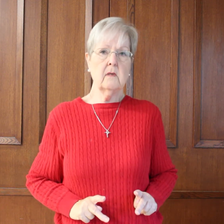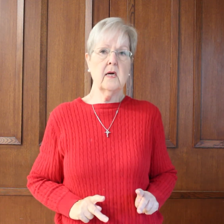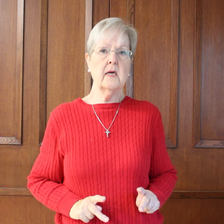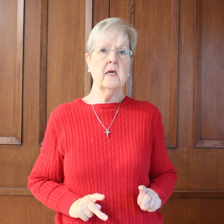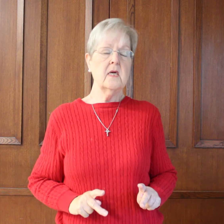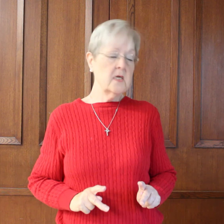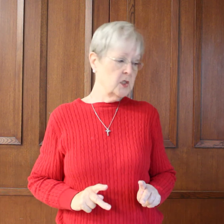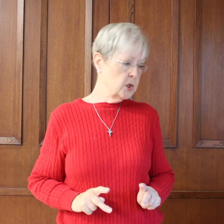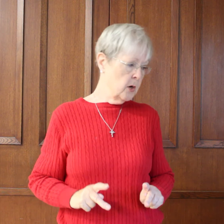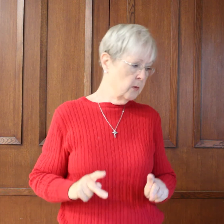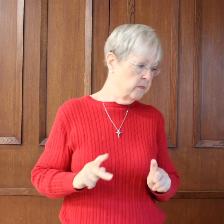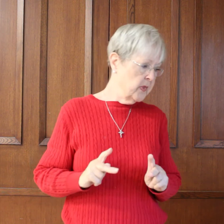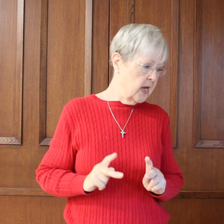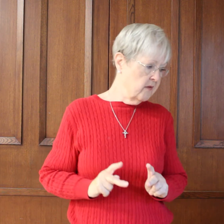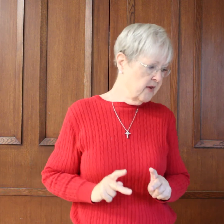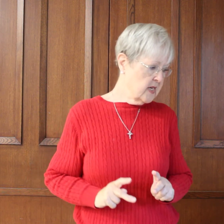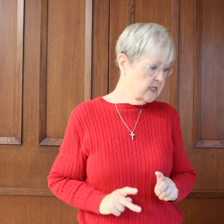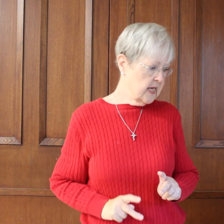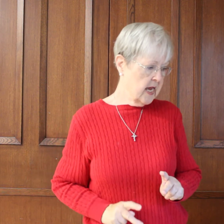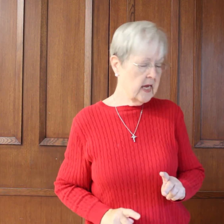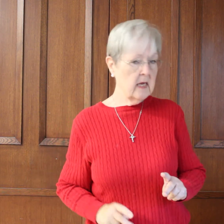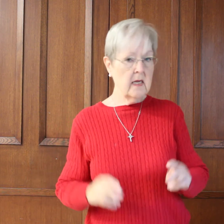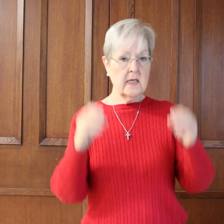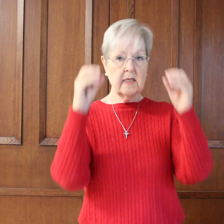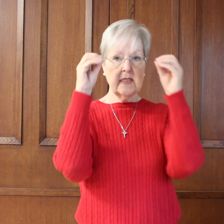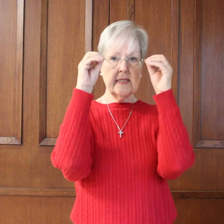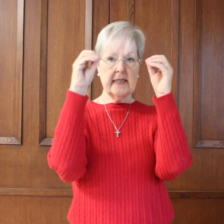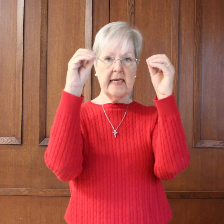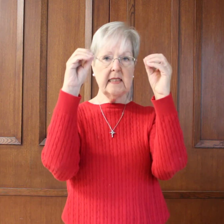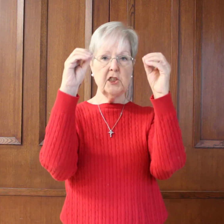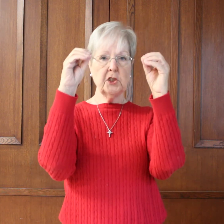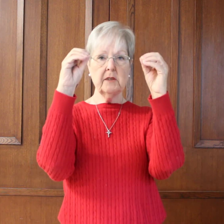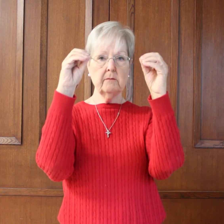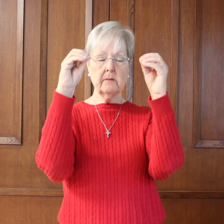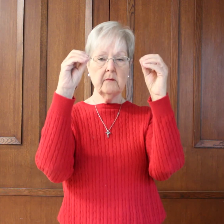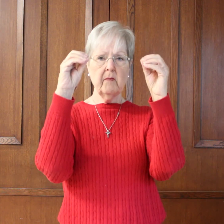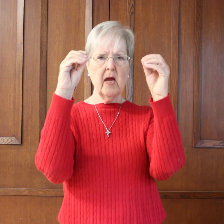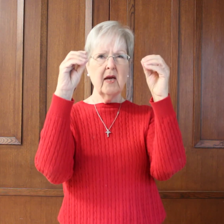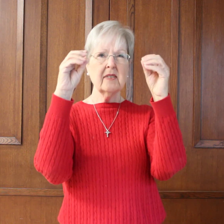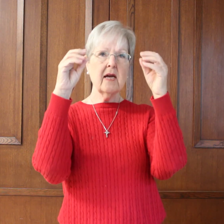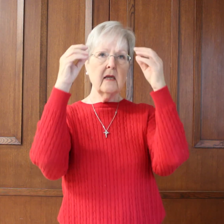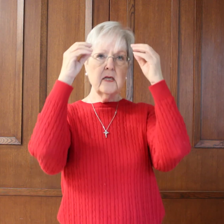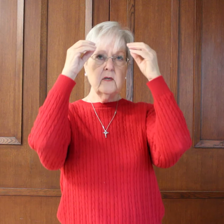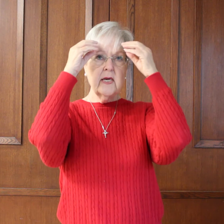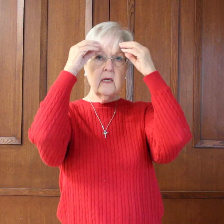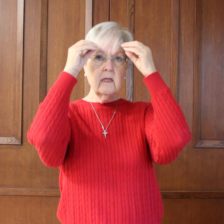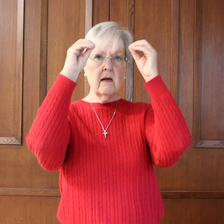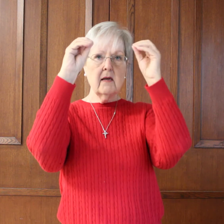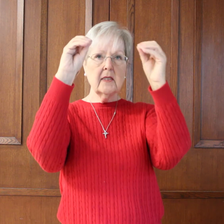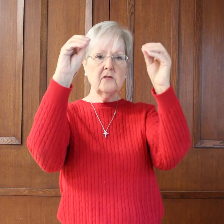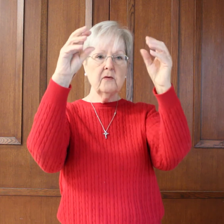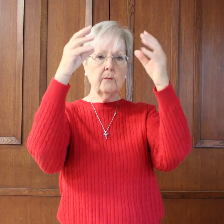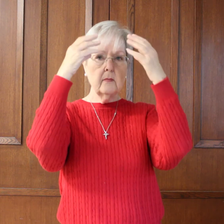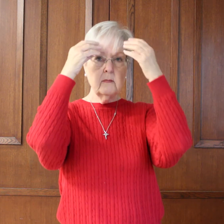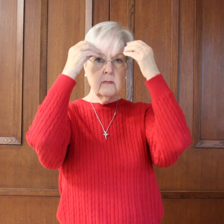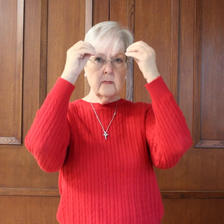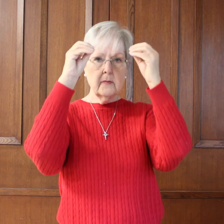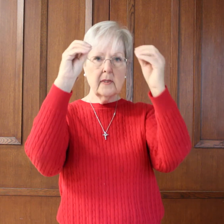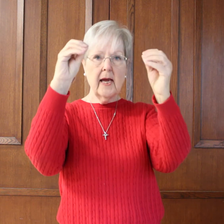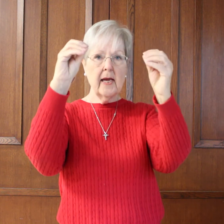okay? So if I say teach, it's kind of like you're taking the knowledge from the head